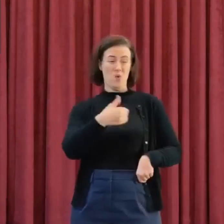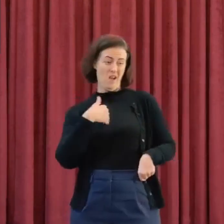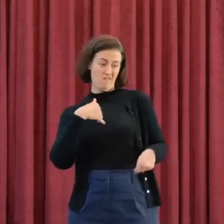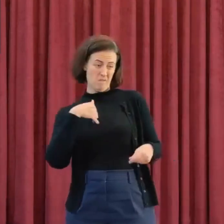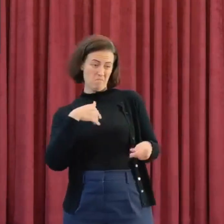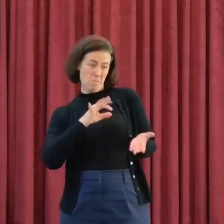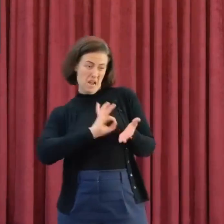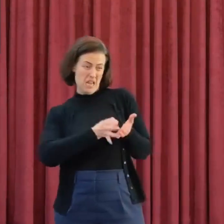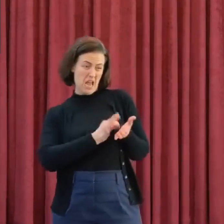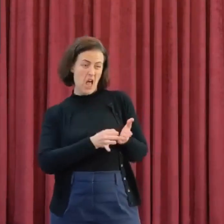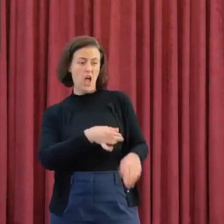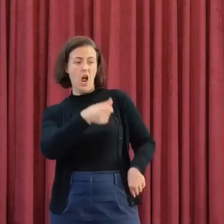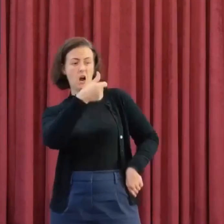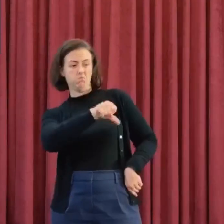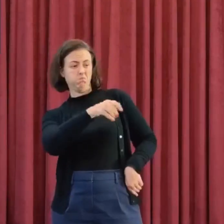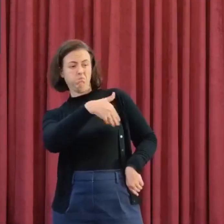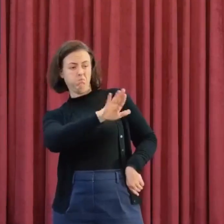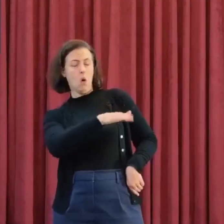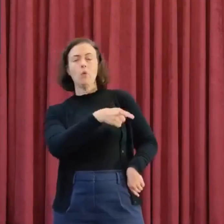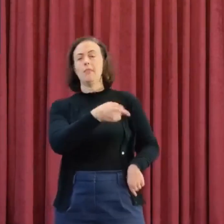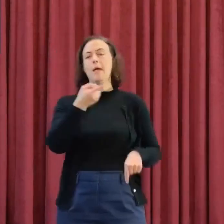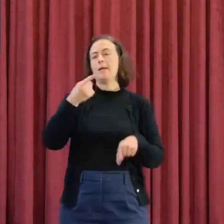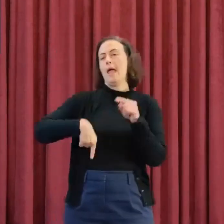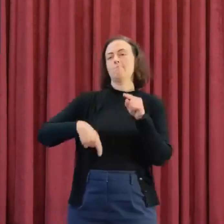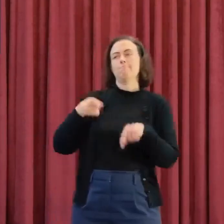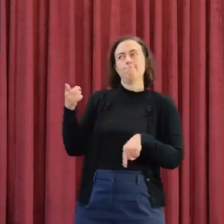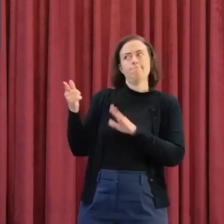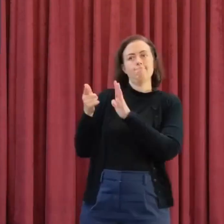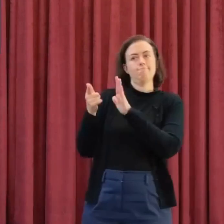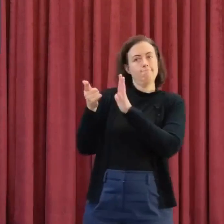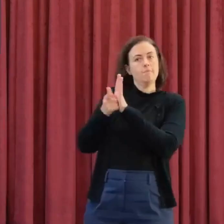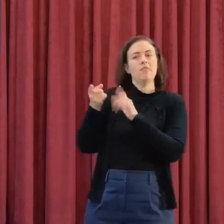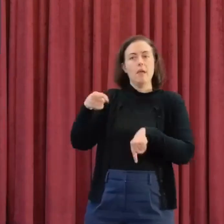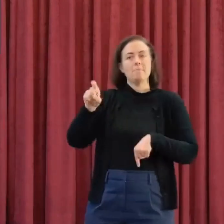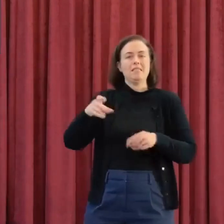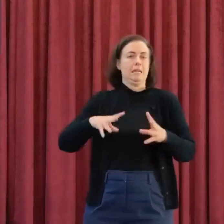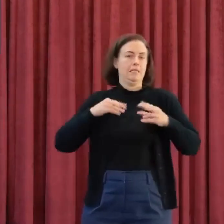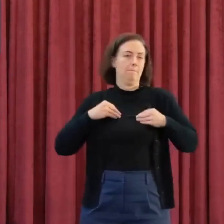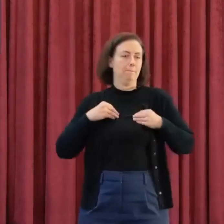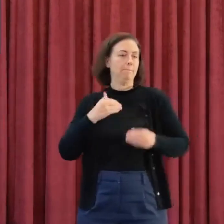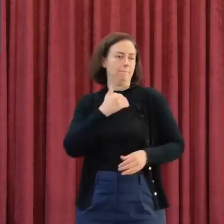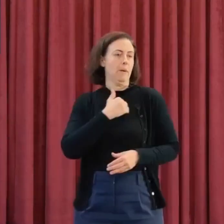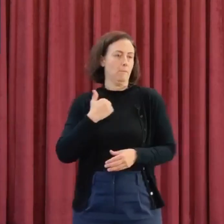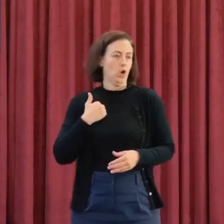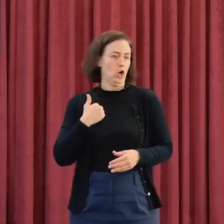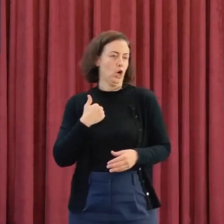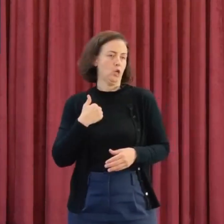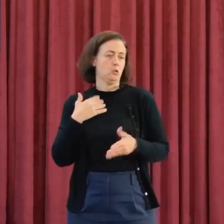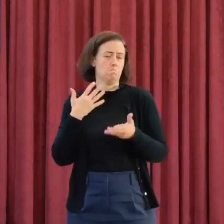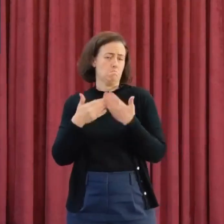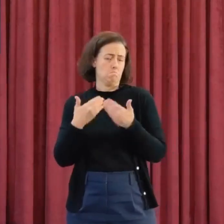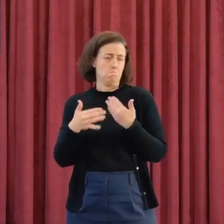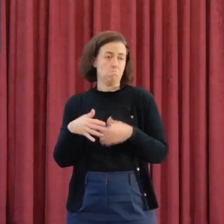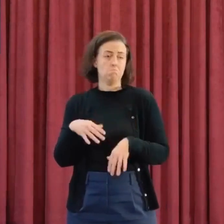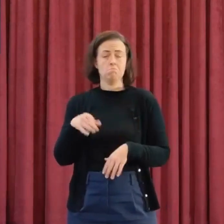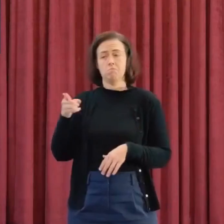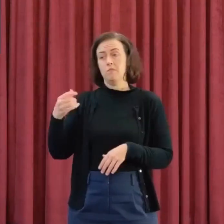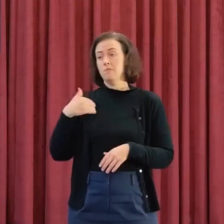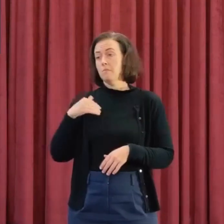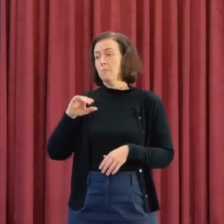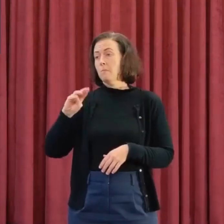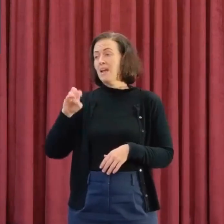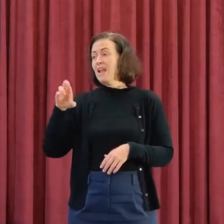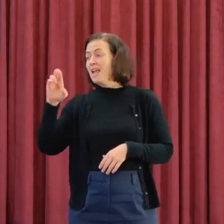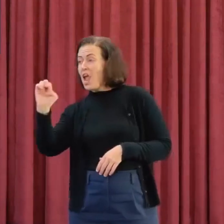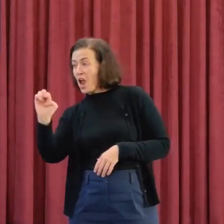I cannot see you. They cannot say that. They must accept the member. So it doesn't matter if you have Medicare and